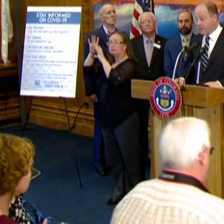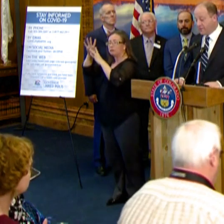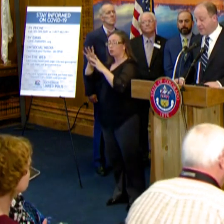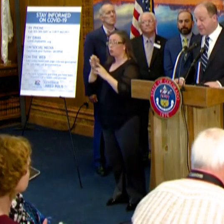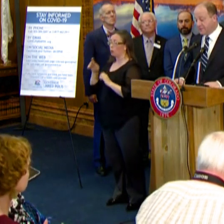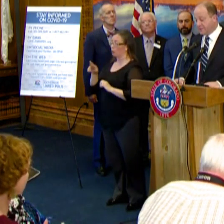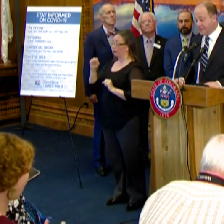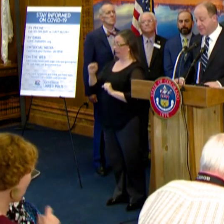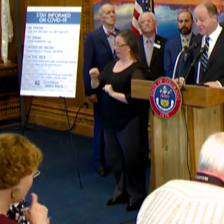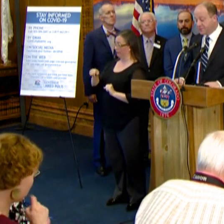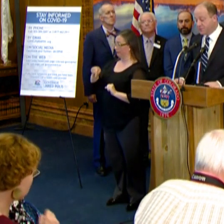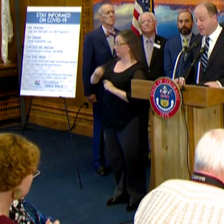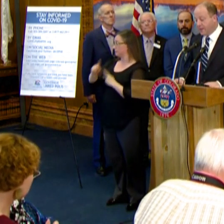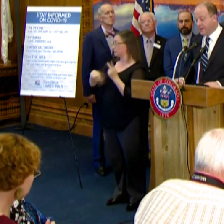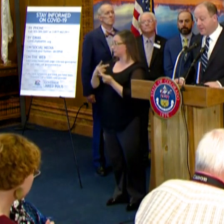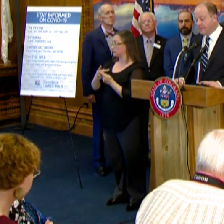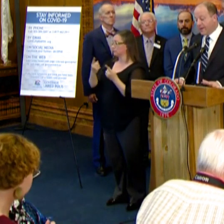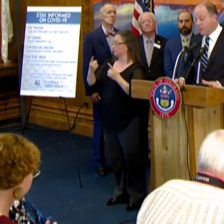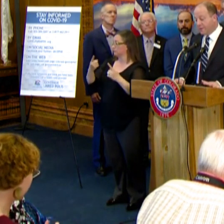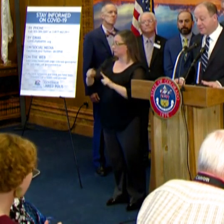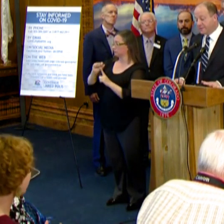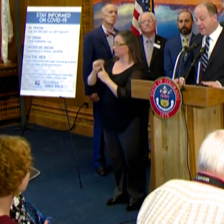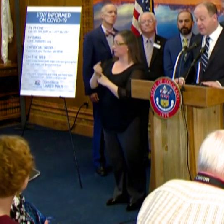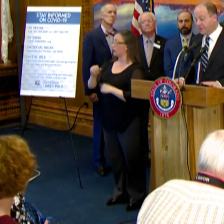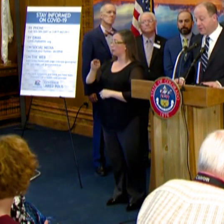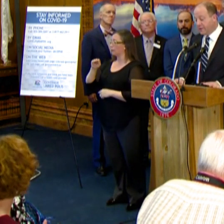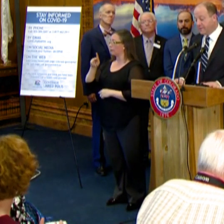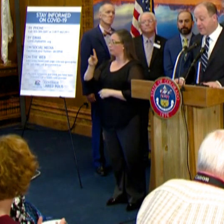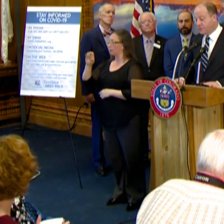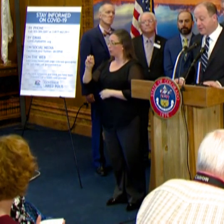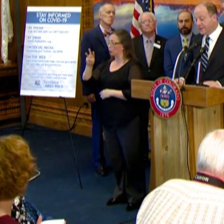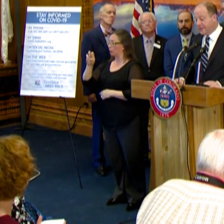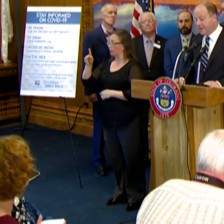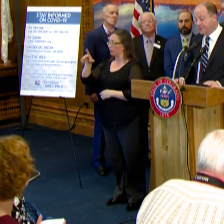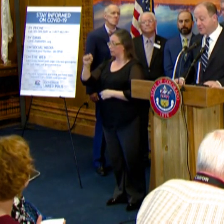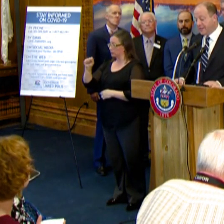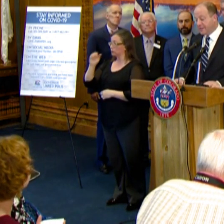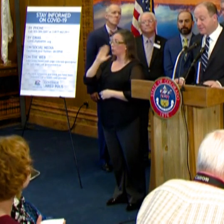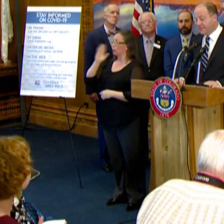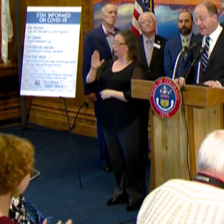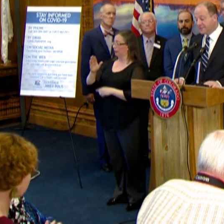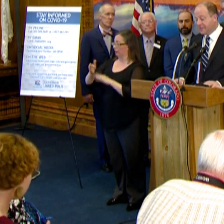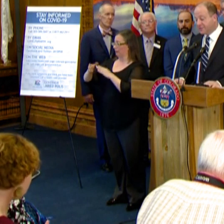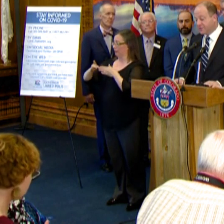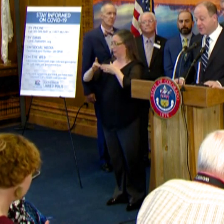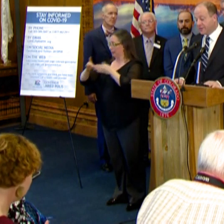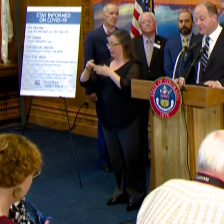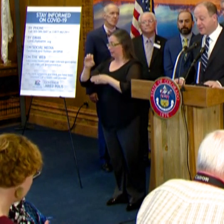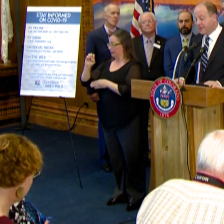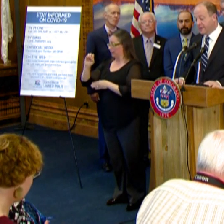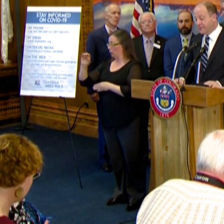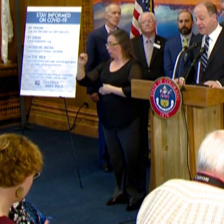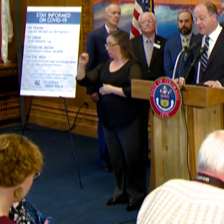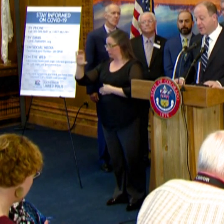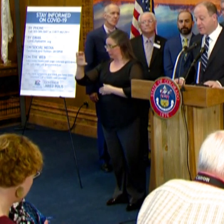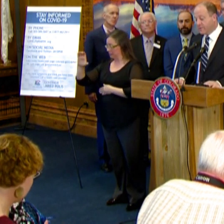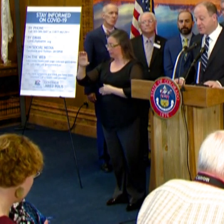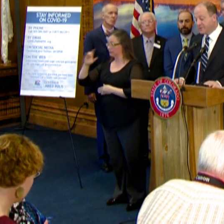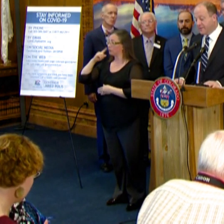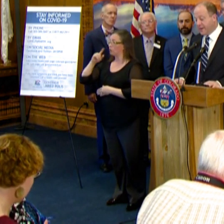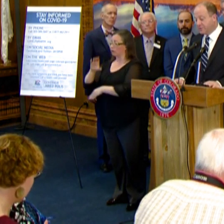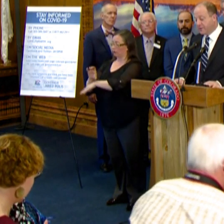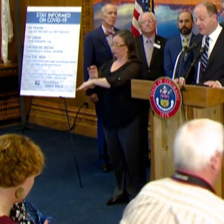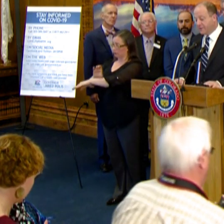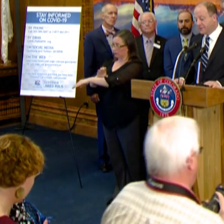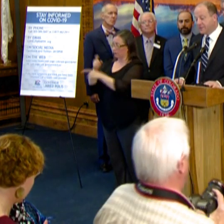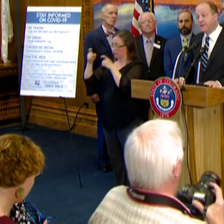event or other kinds of disasters as well. Mike Willis, who you'll hear from, will lead the EOC in his capacity as the director of the Colorado